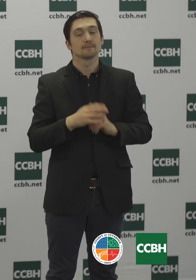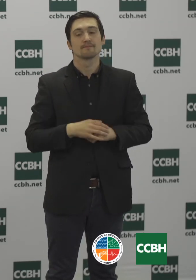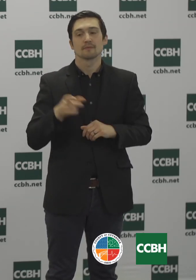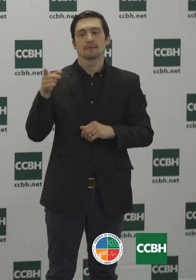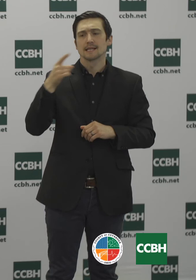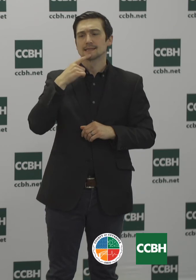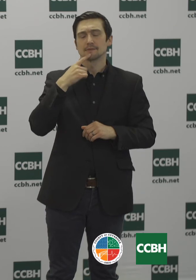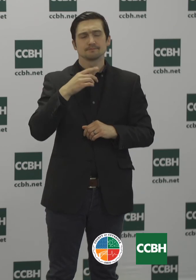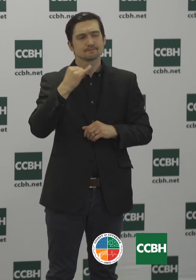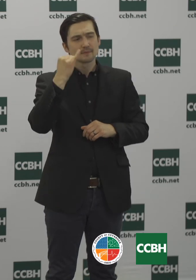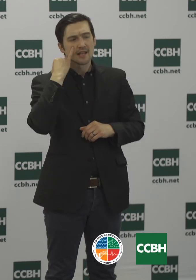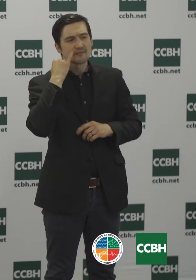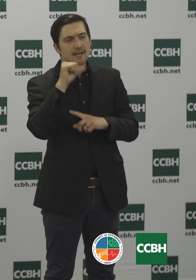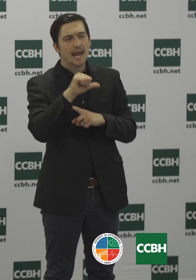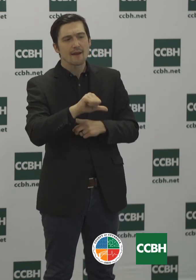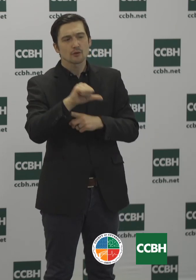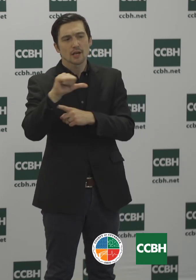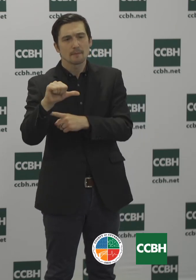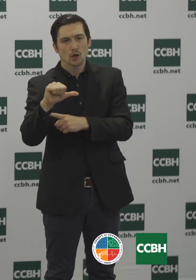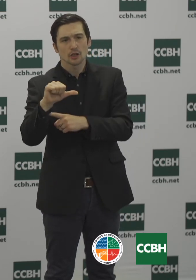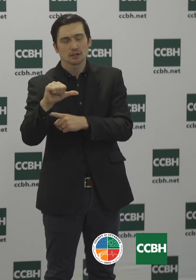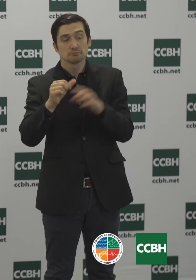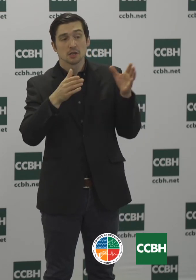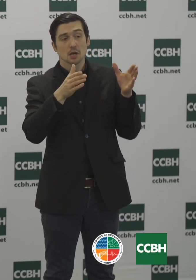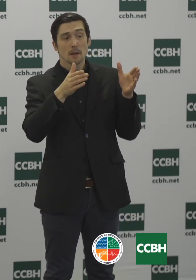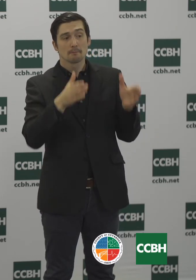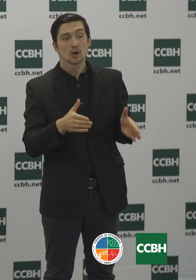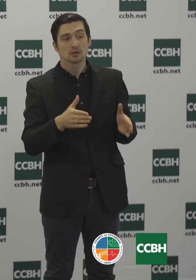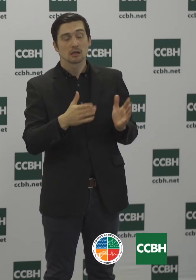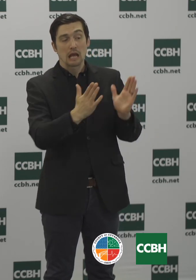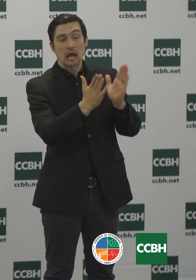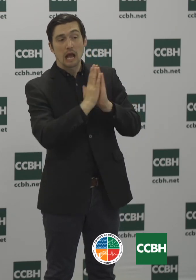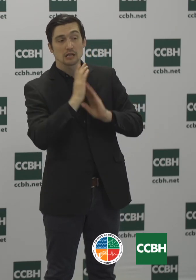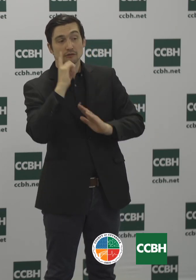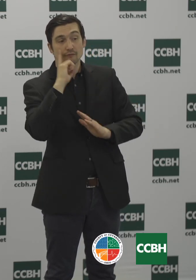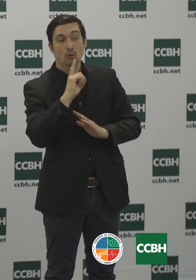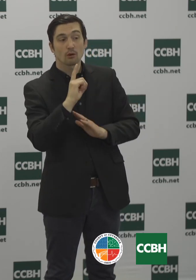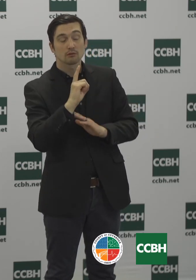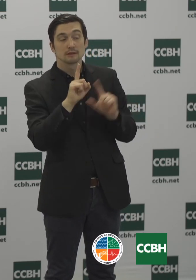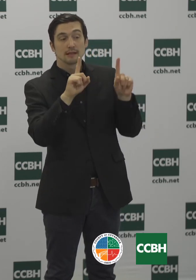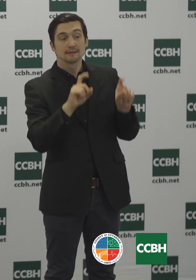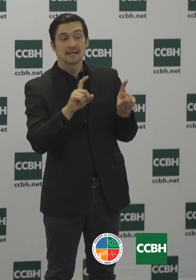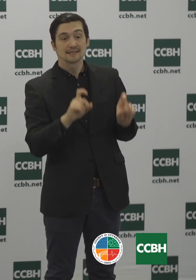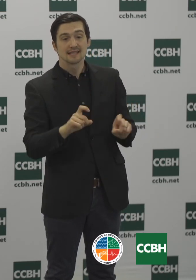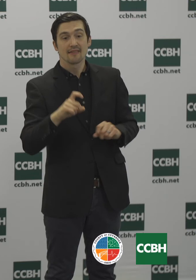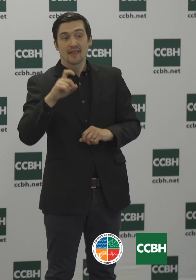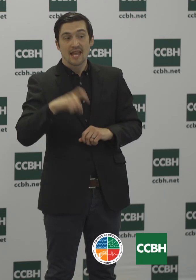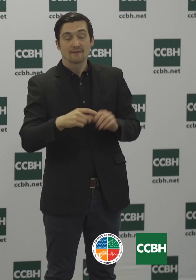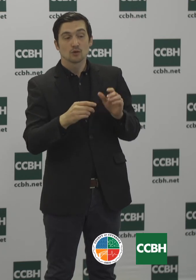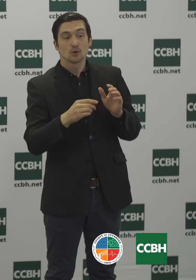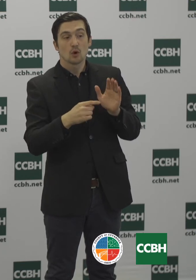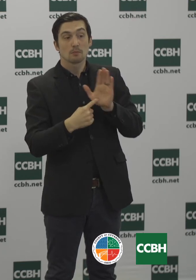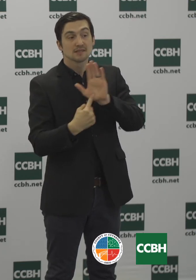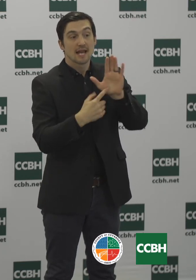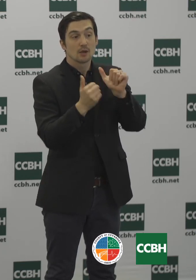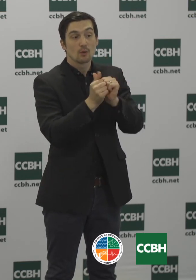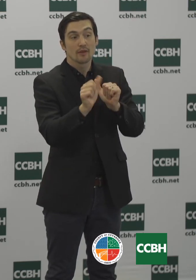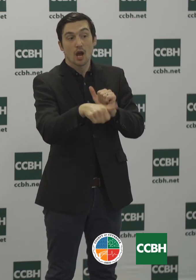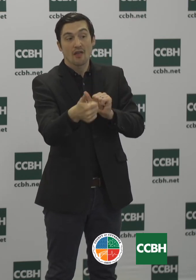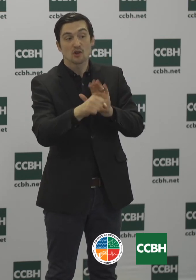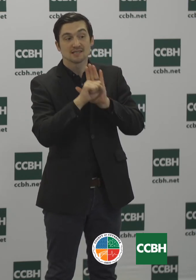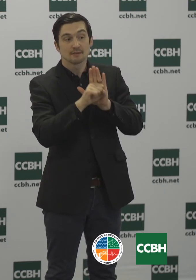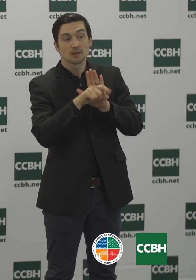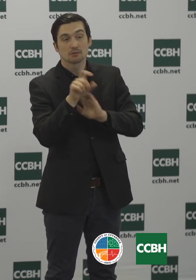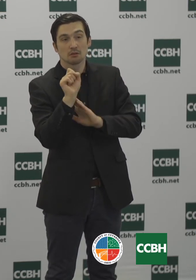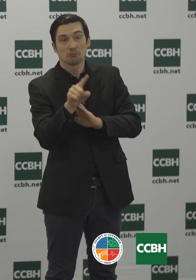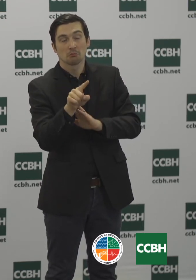is, if an African-American person asks for testing, do they need to present with other symptoms? And at this time, we're